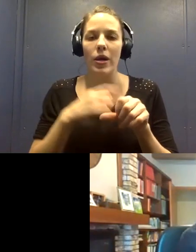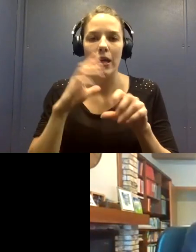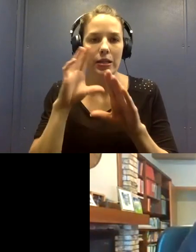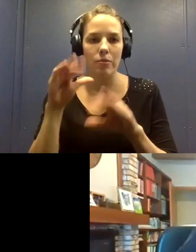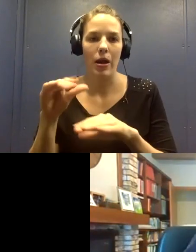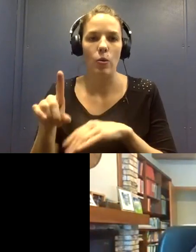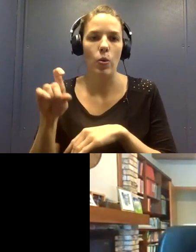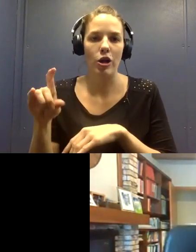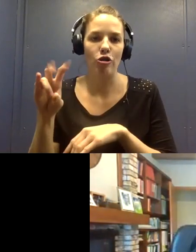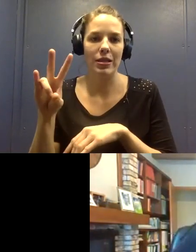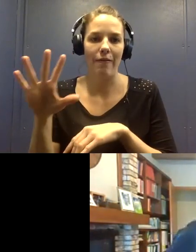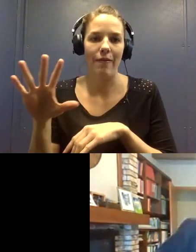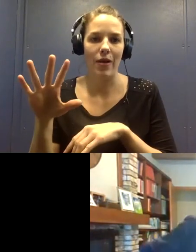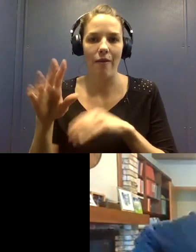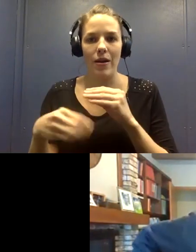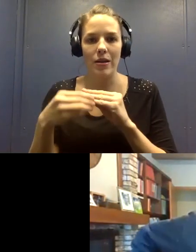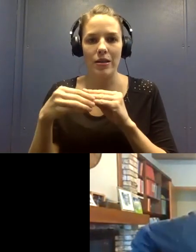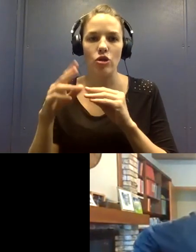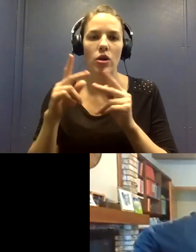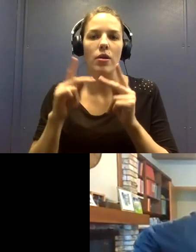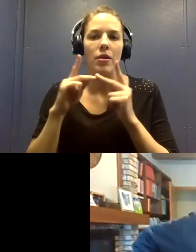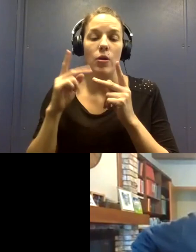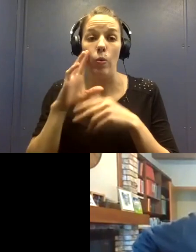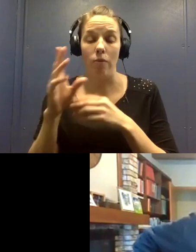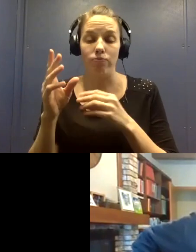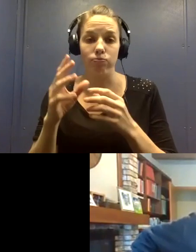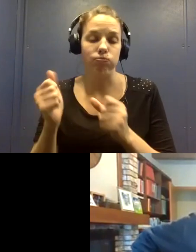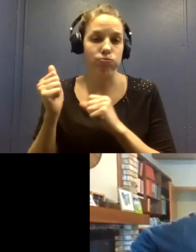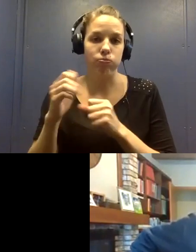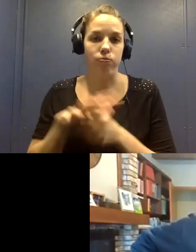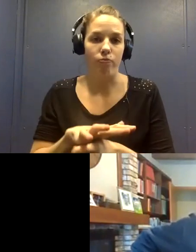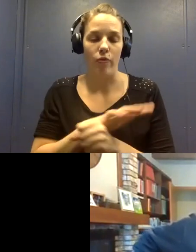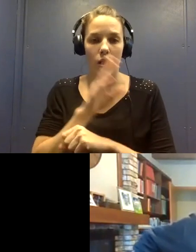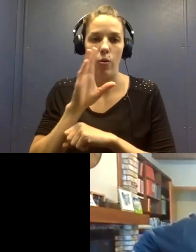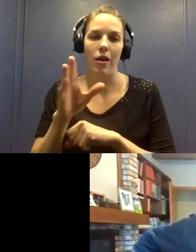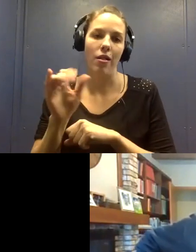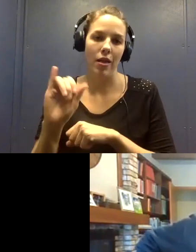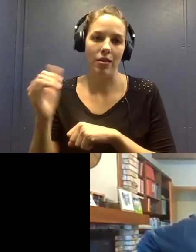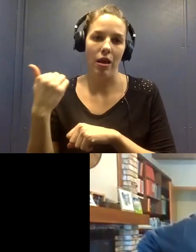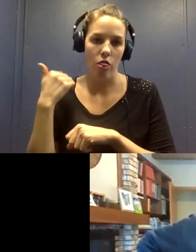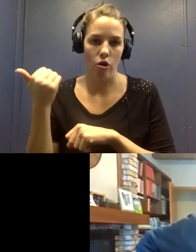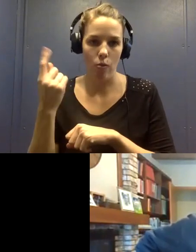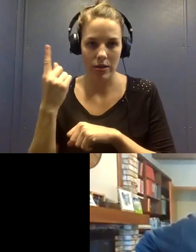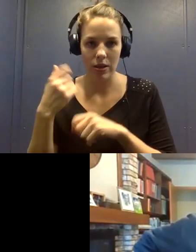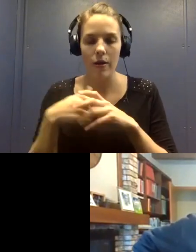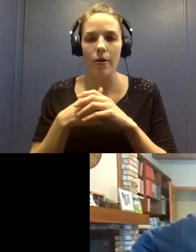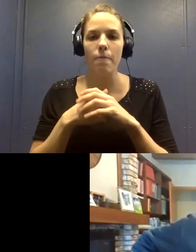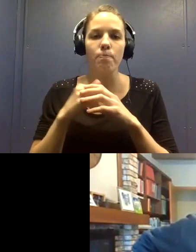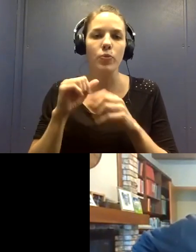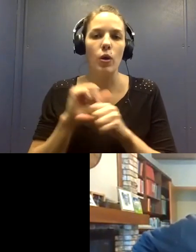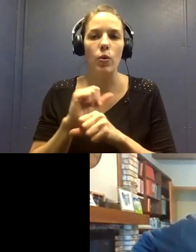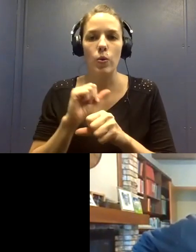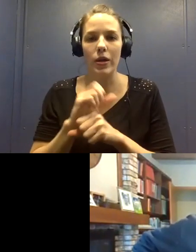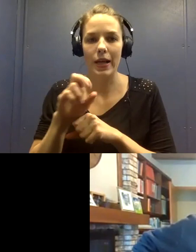these 175 additional slots will go very quickly, just as the first ones had. We also are working out